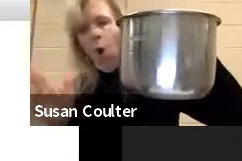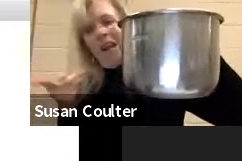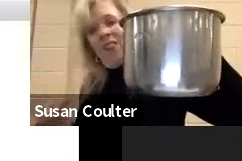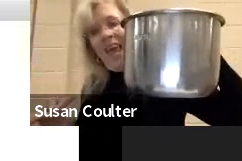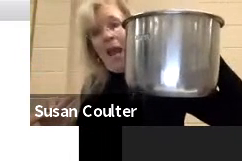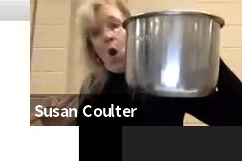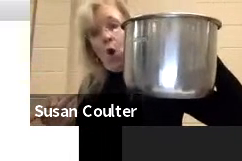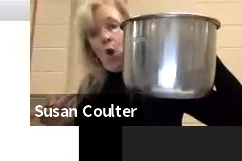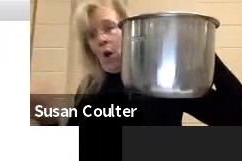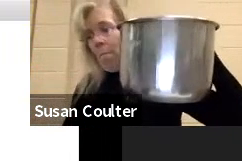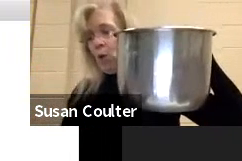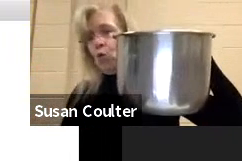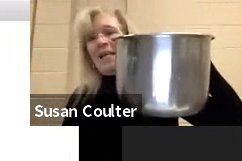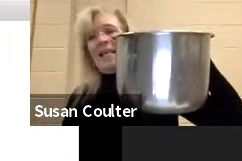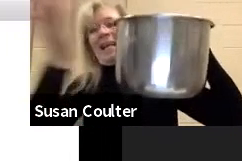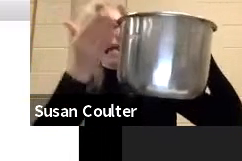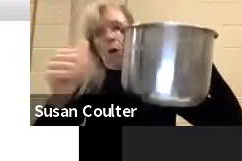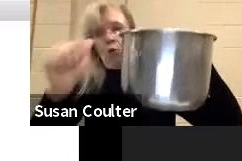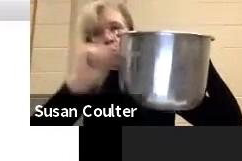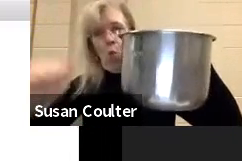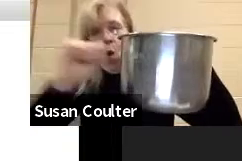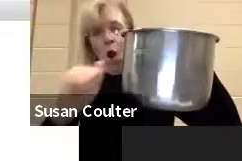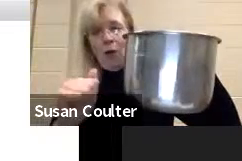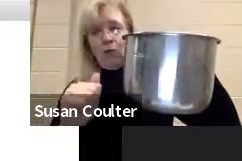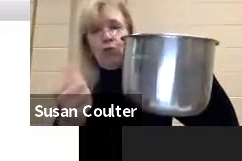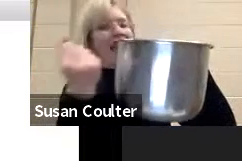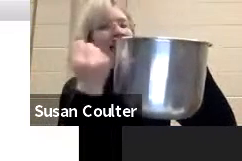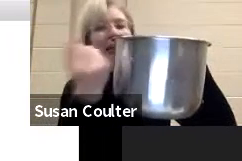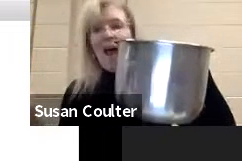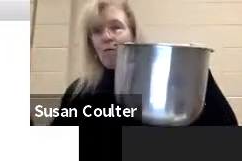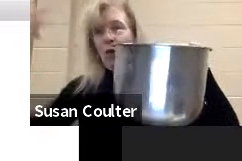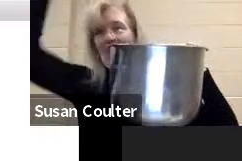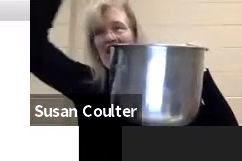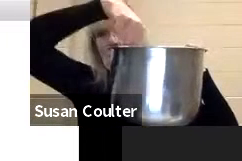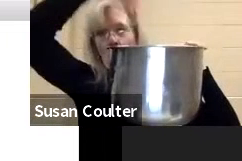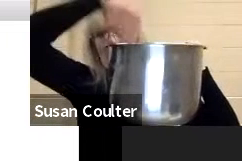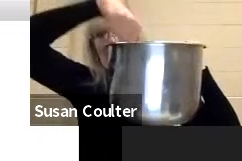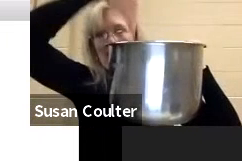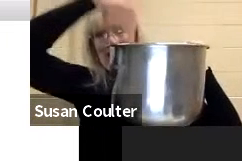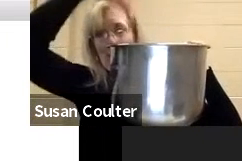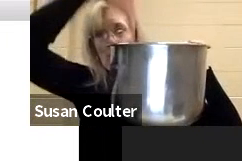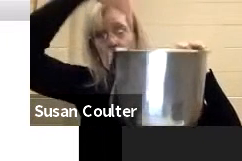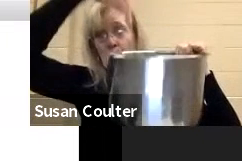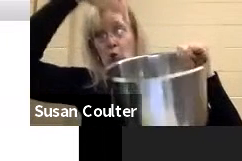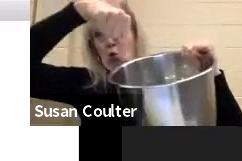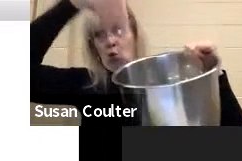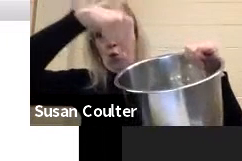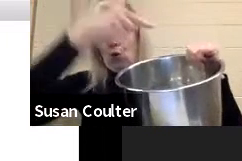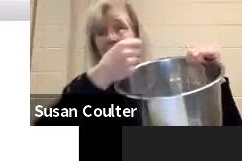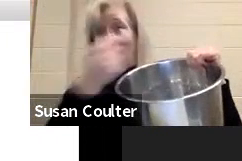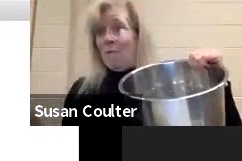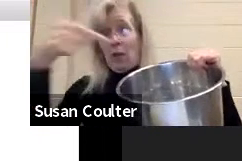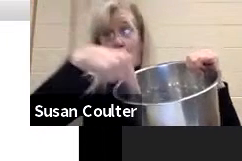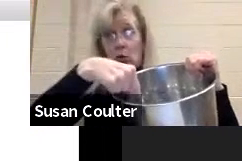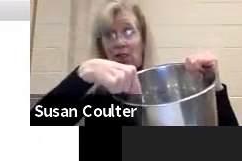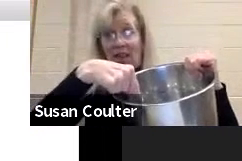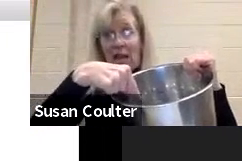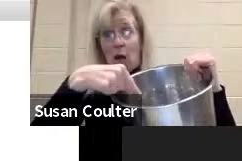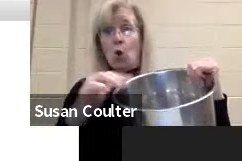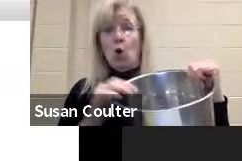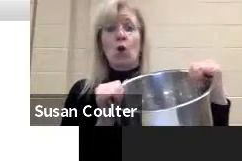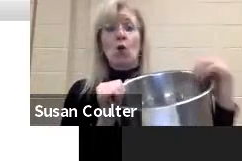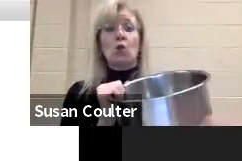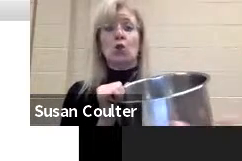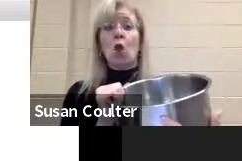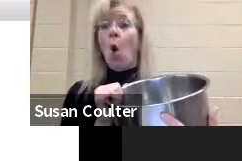this already there, but you can take it out to wash. Everything goes in here. Everything goes in